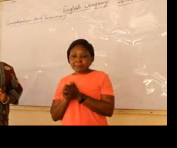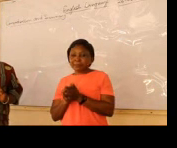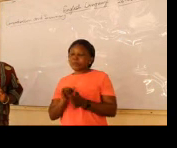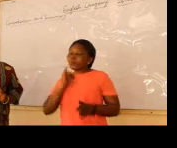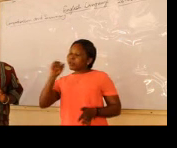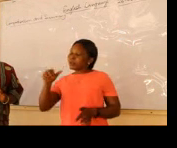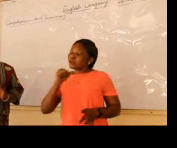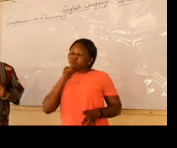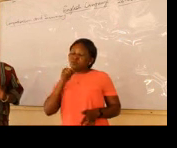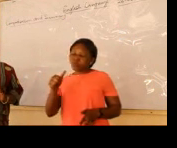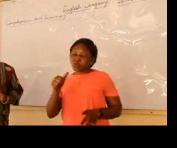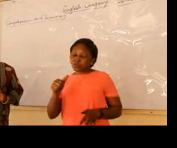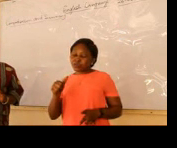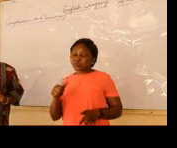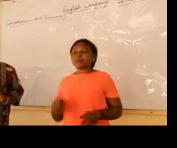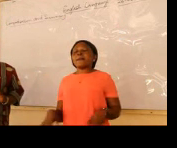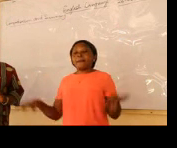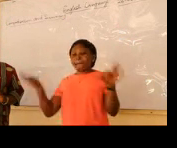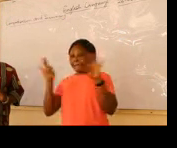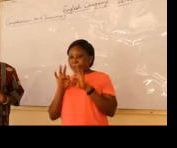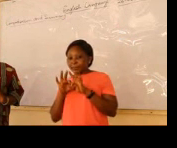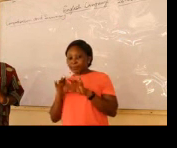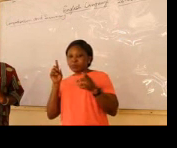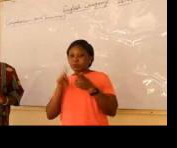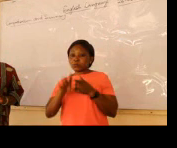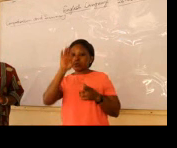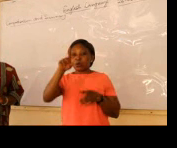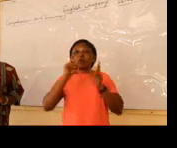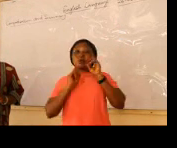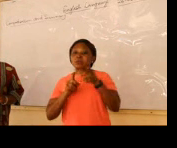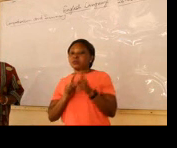is not relevant to your answer.